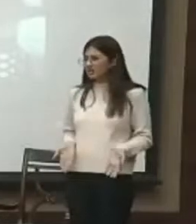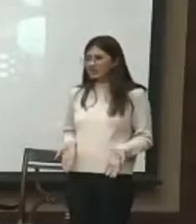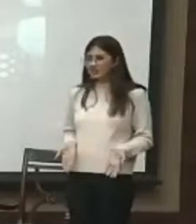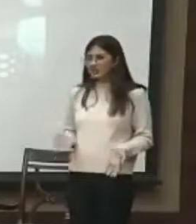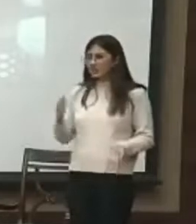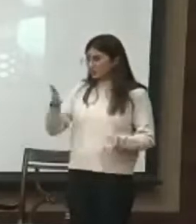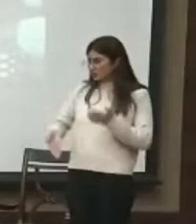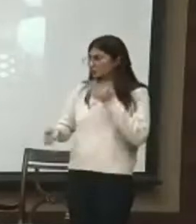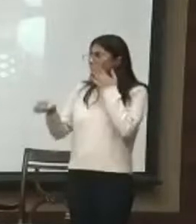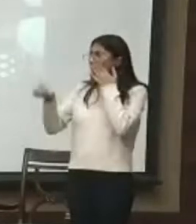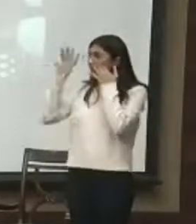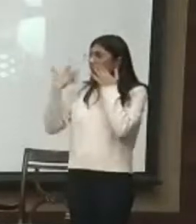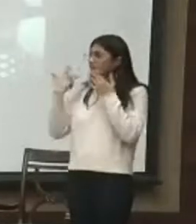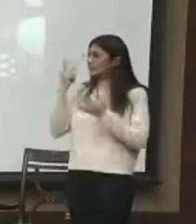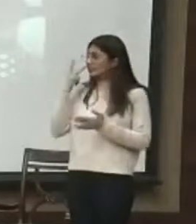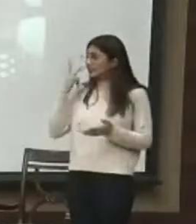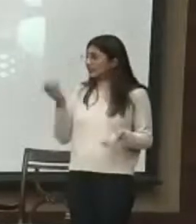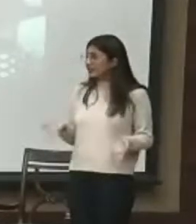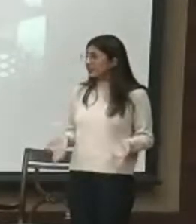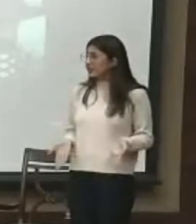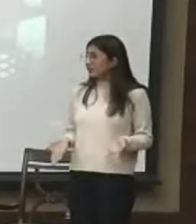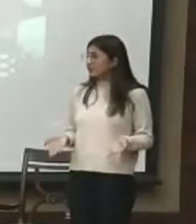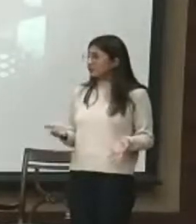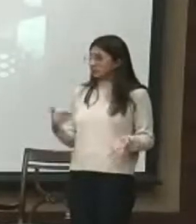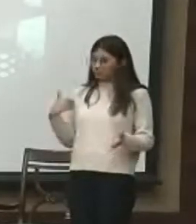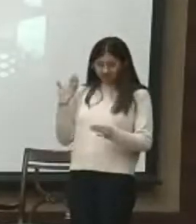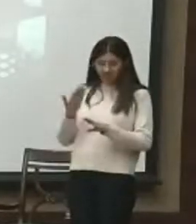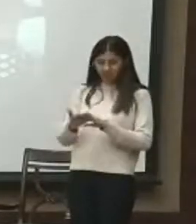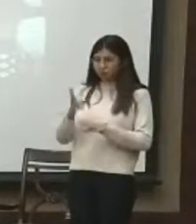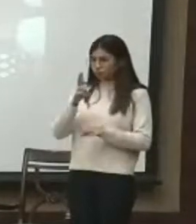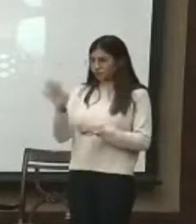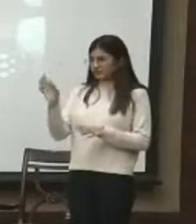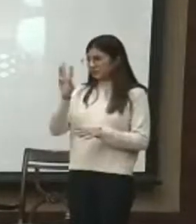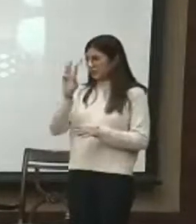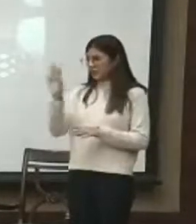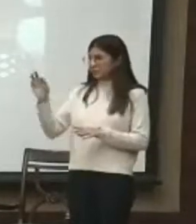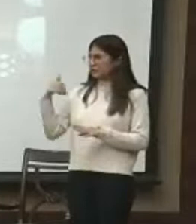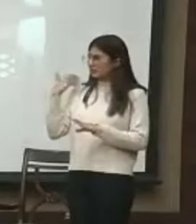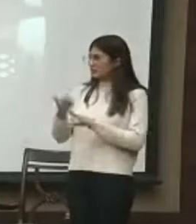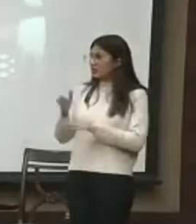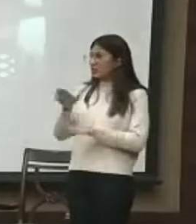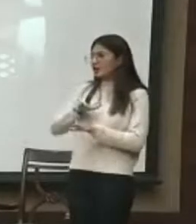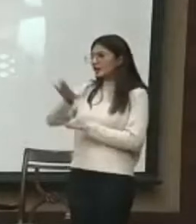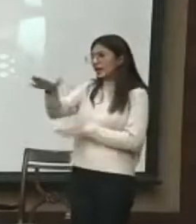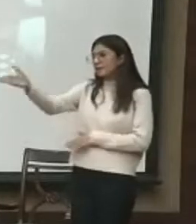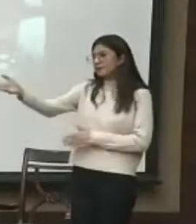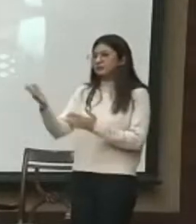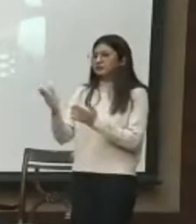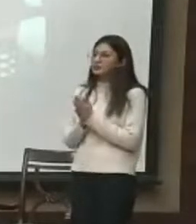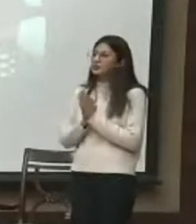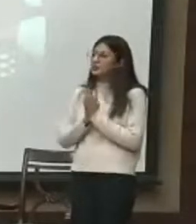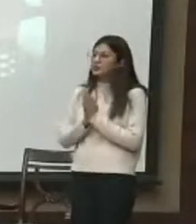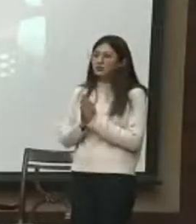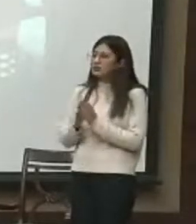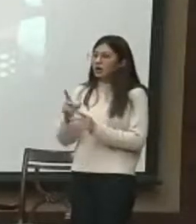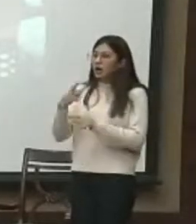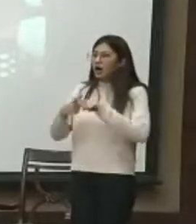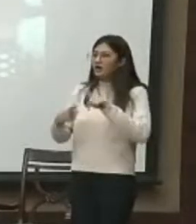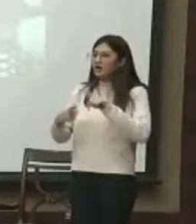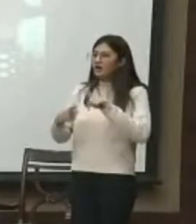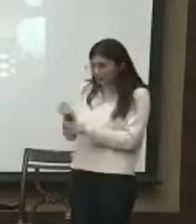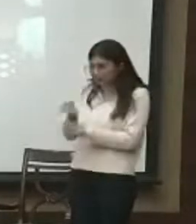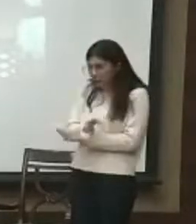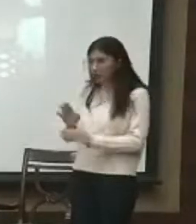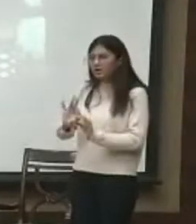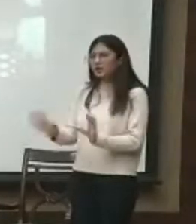This morning, this morning and from last 2-3 weeks, we are trying to get this ramp in place here. It was not done till half an hour before